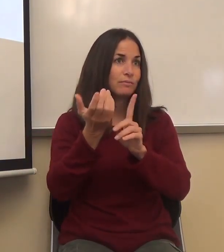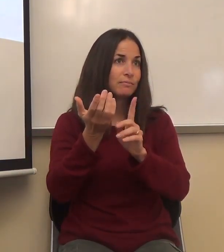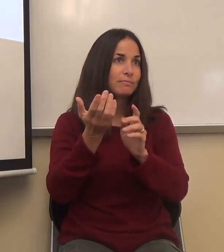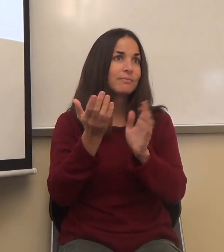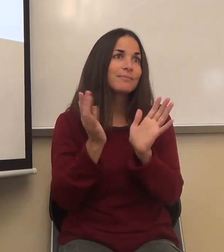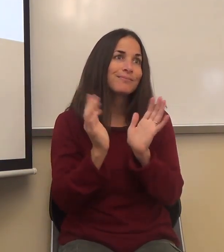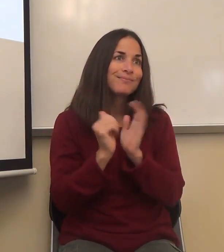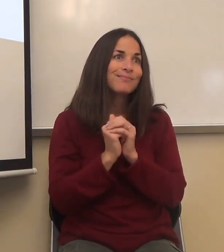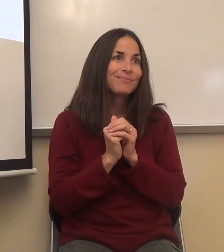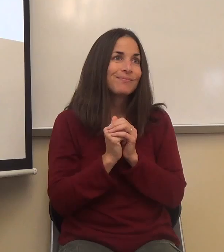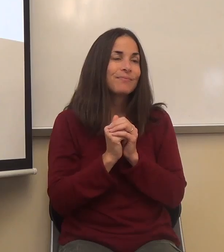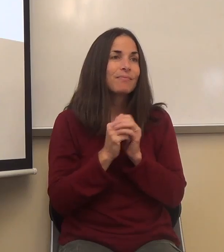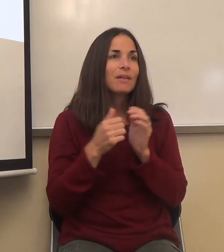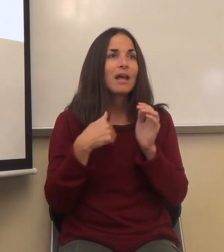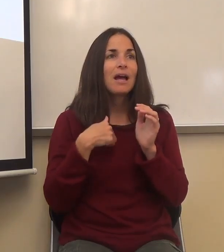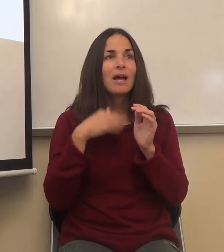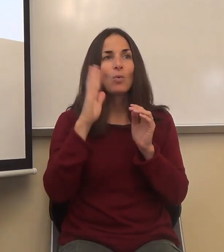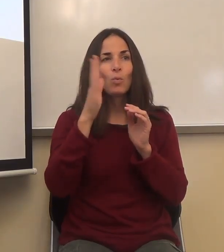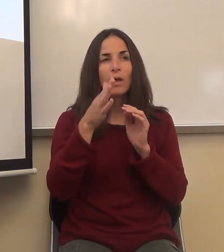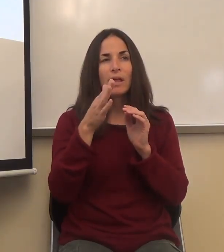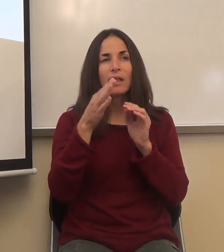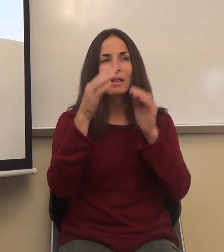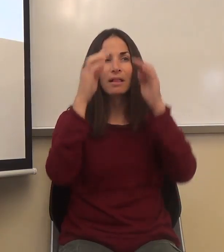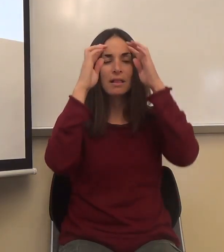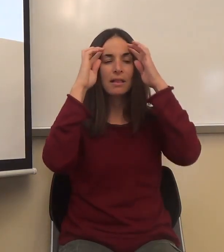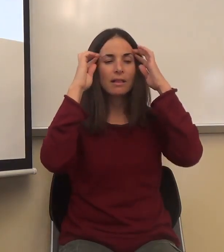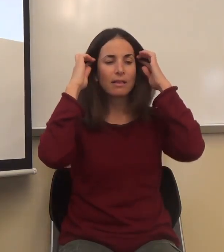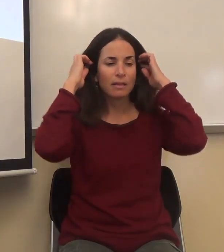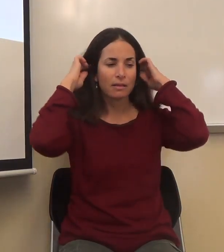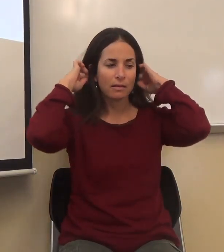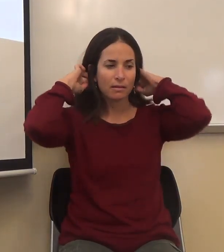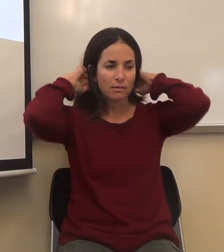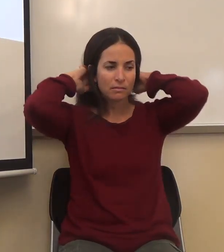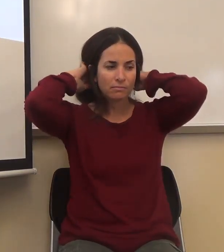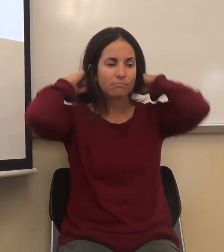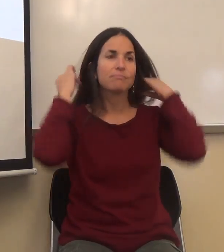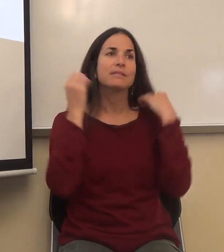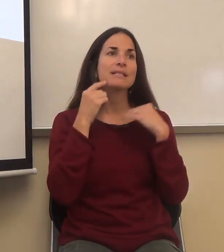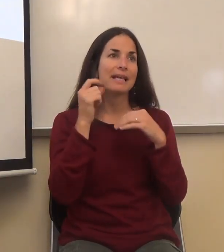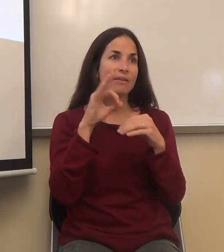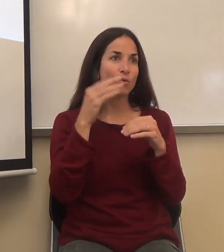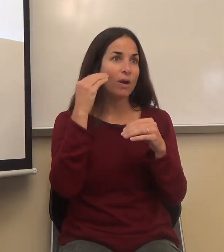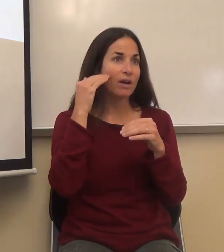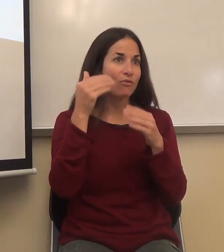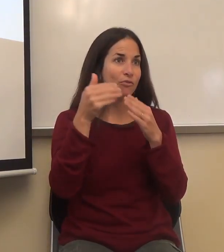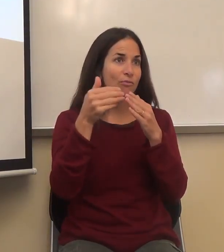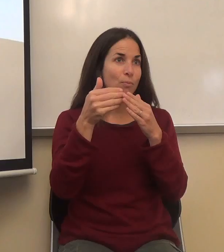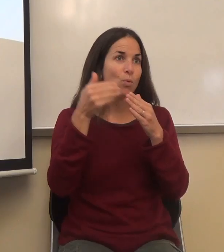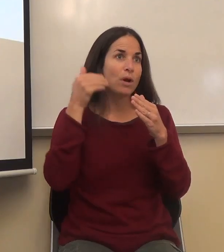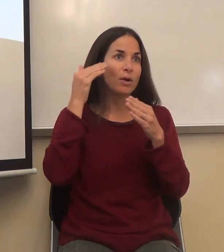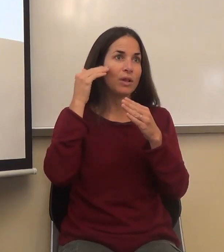I extend that definition to mean if somebody has a prior knowledge of the word itself.